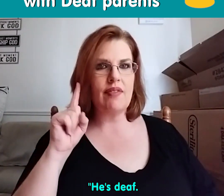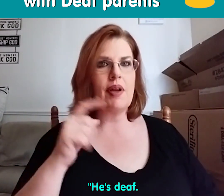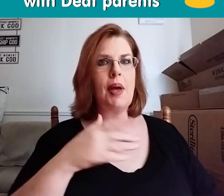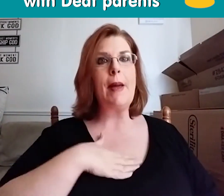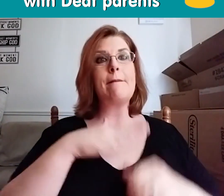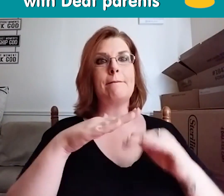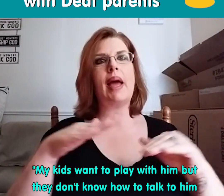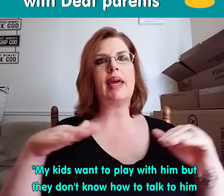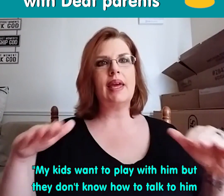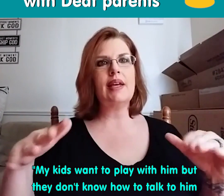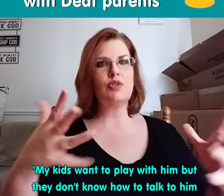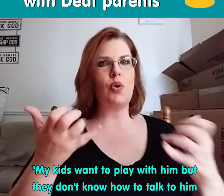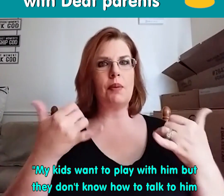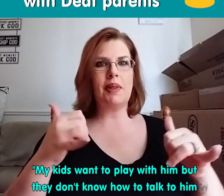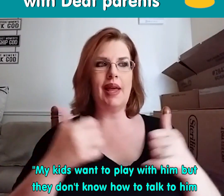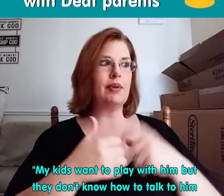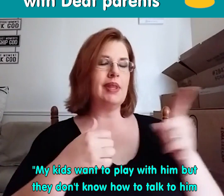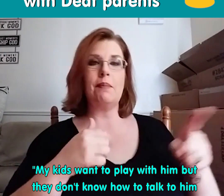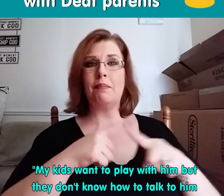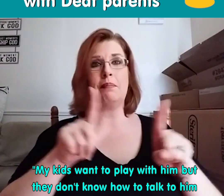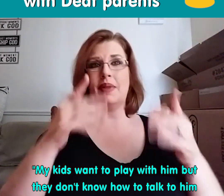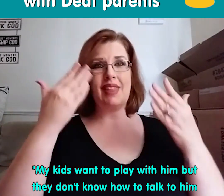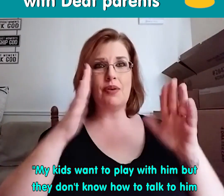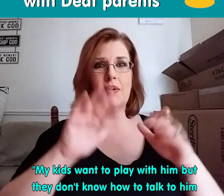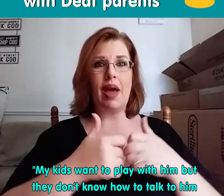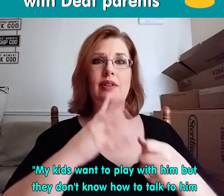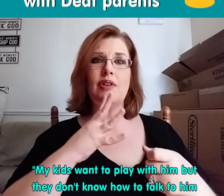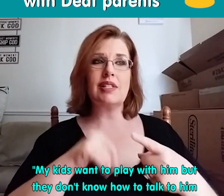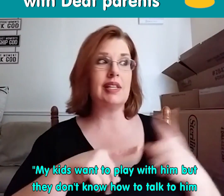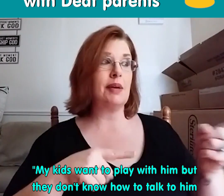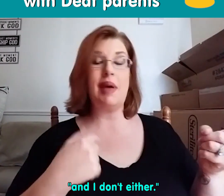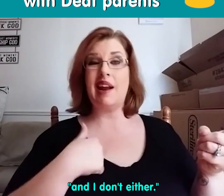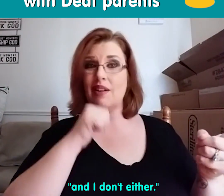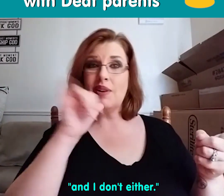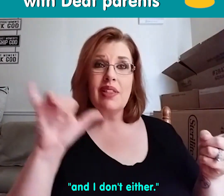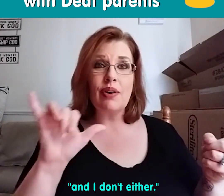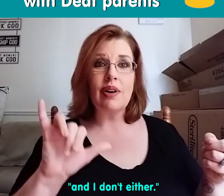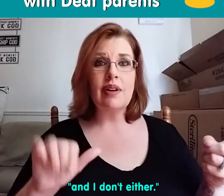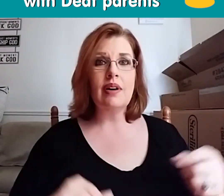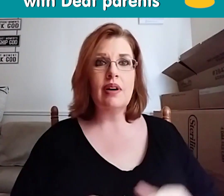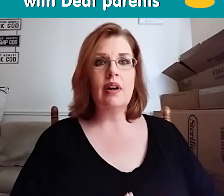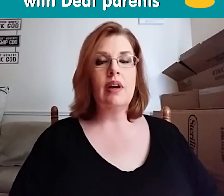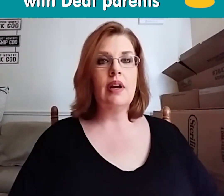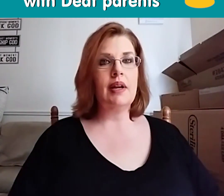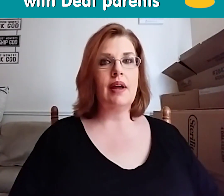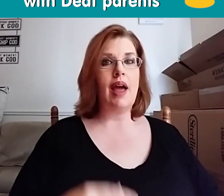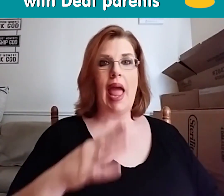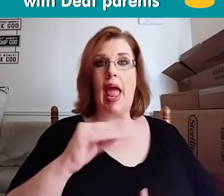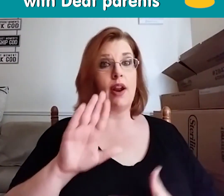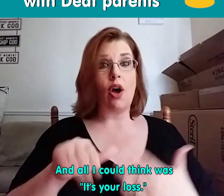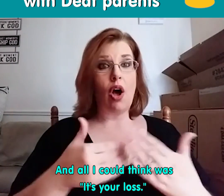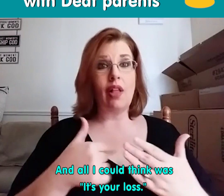but really deep down, I really wanted to be the one that did it. I wanted to be the one to go with